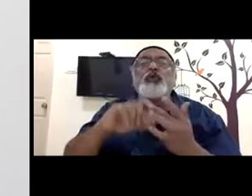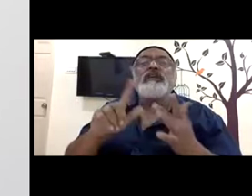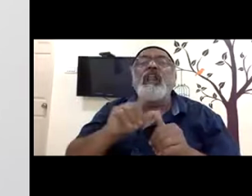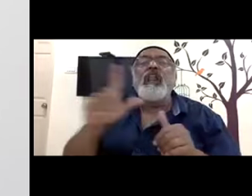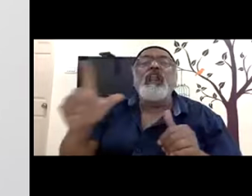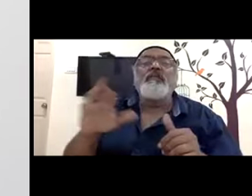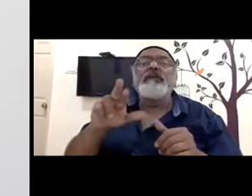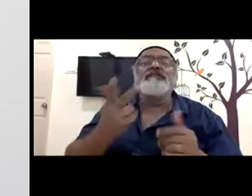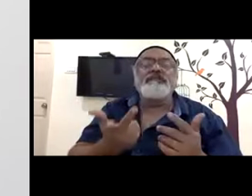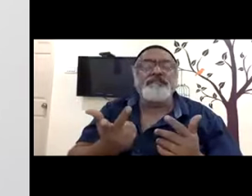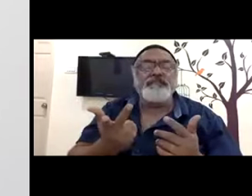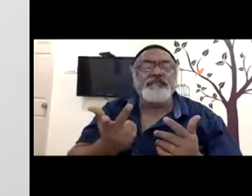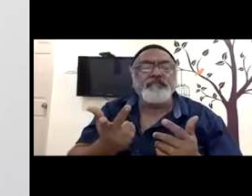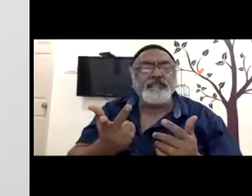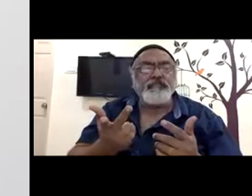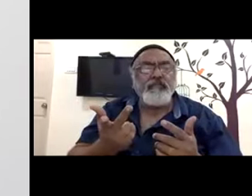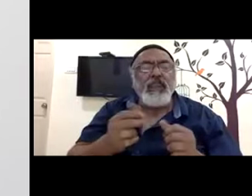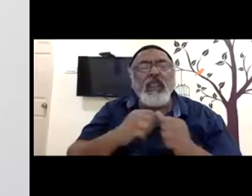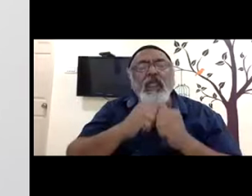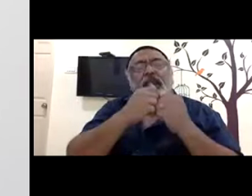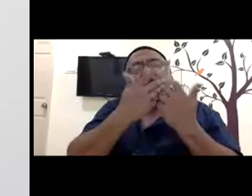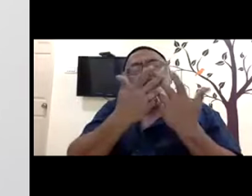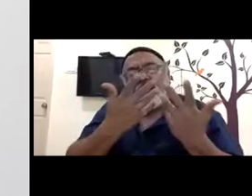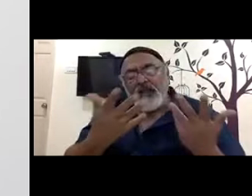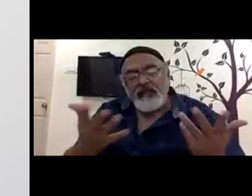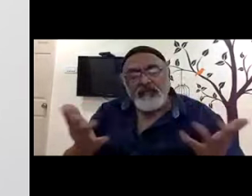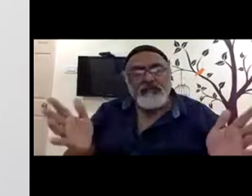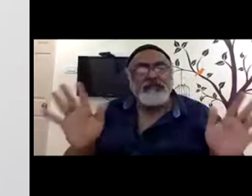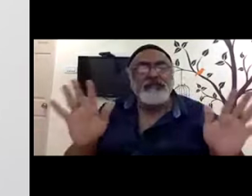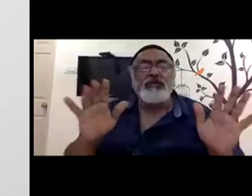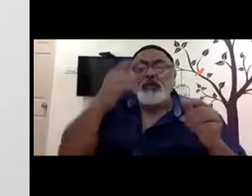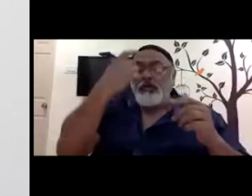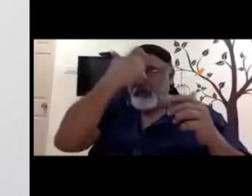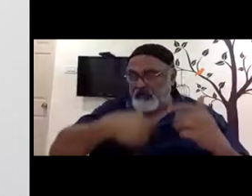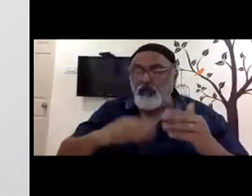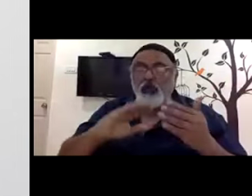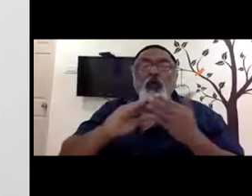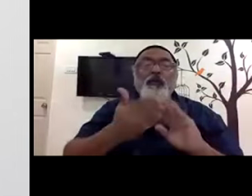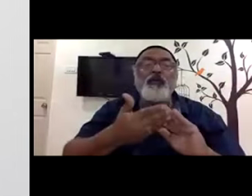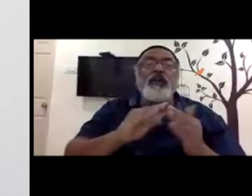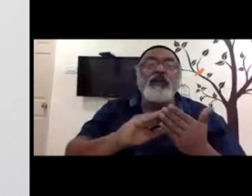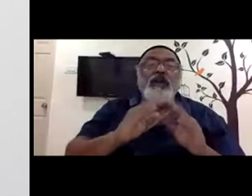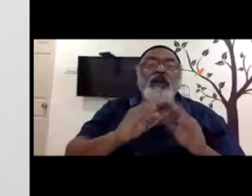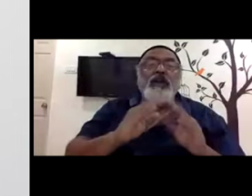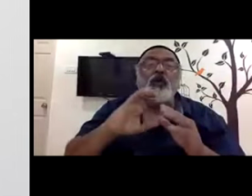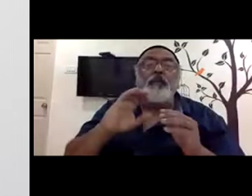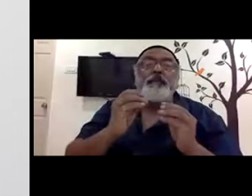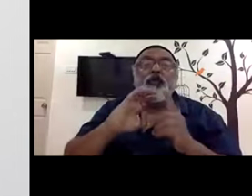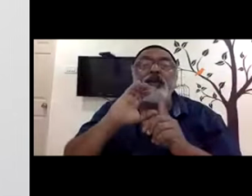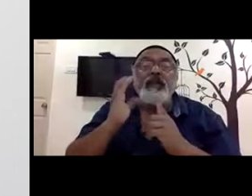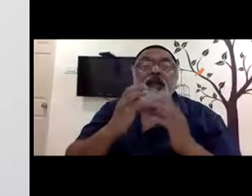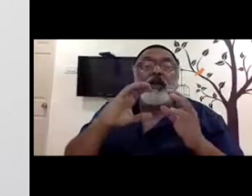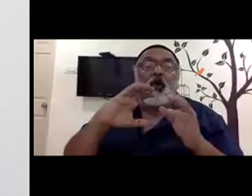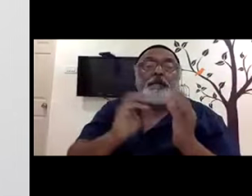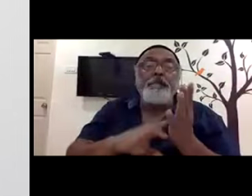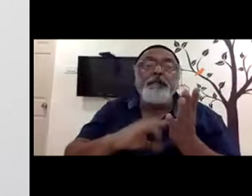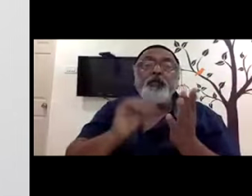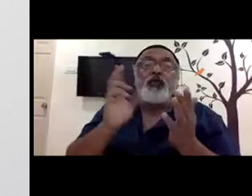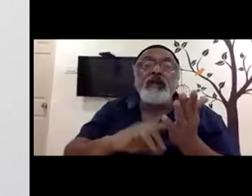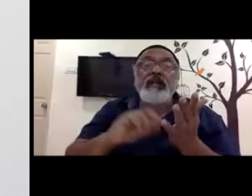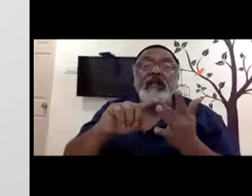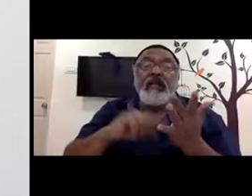deals with anything where the human community, human beings are involved. Our environment, it may